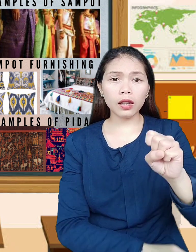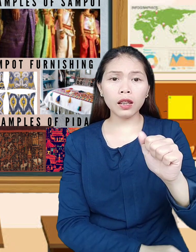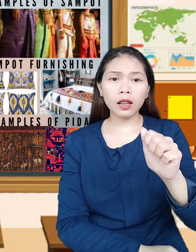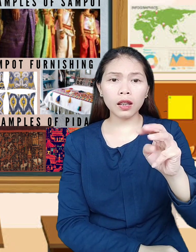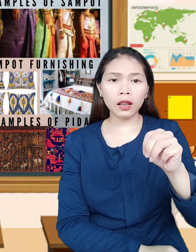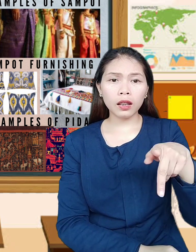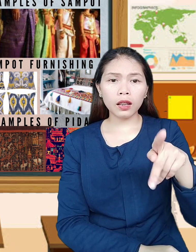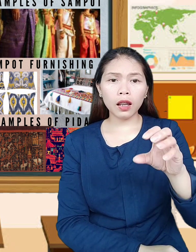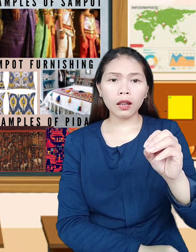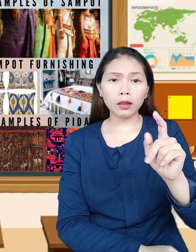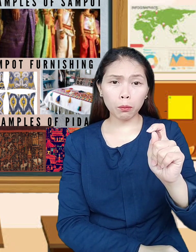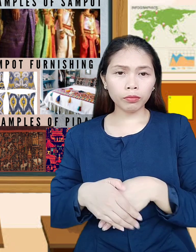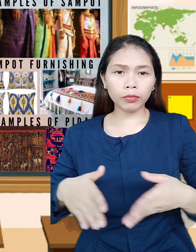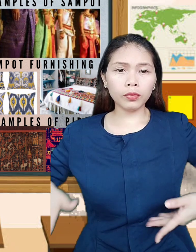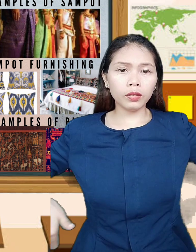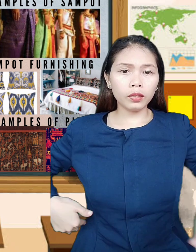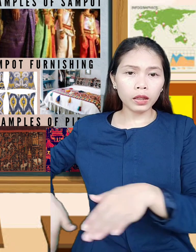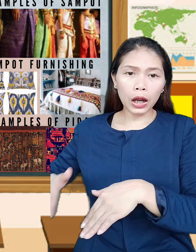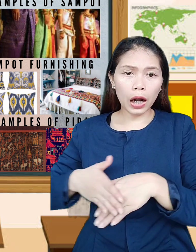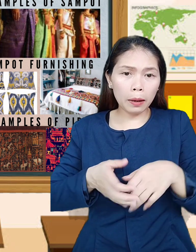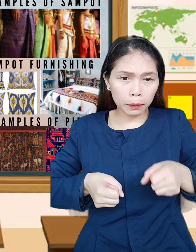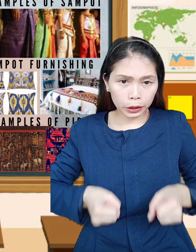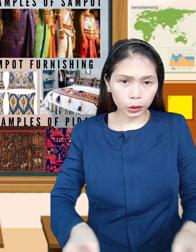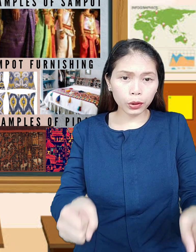sampot, wrap skirt,